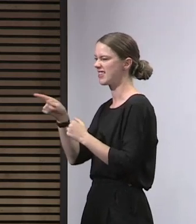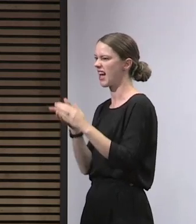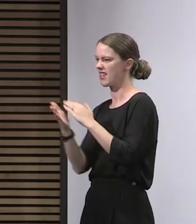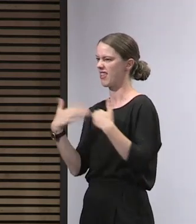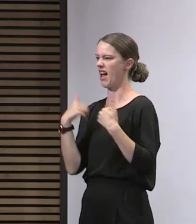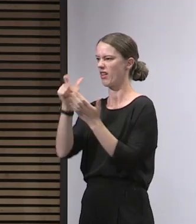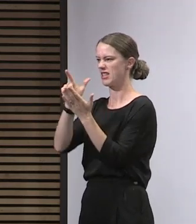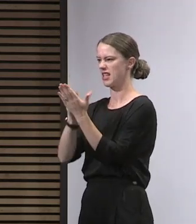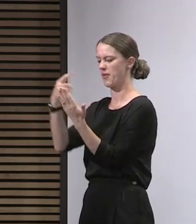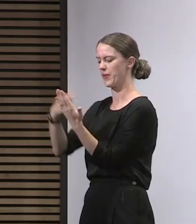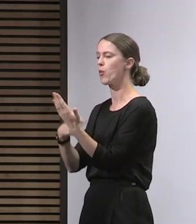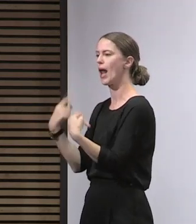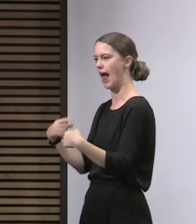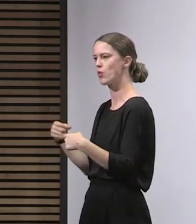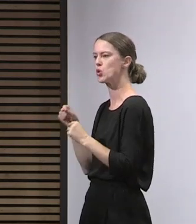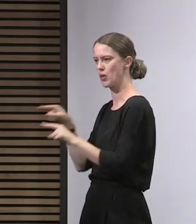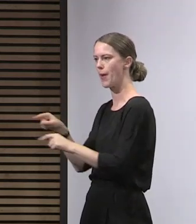legislation.